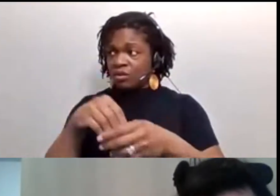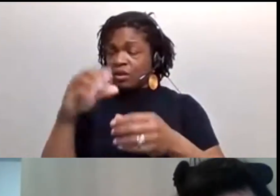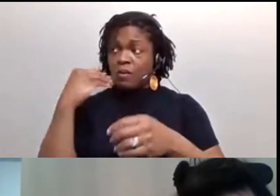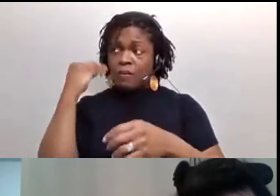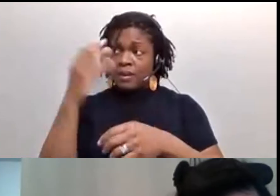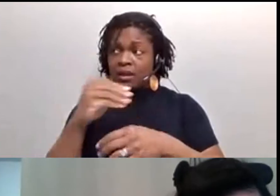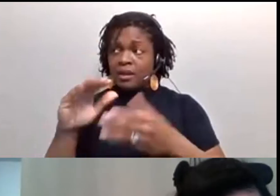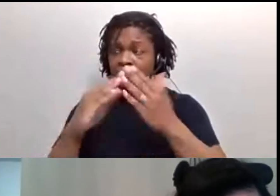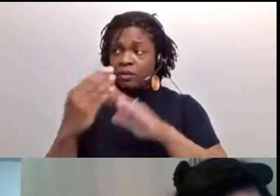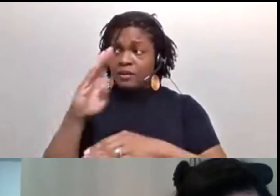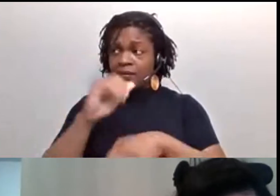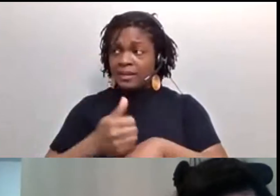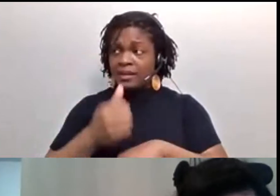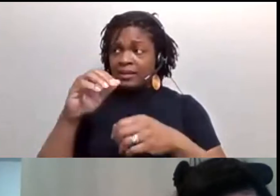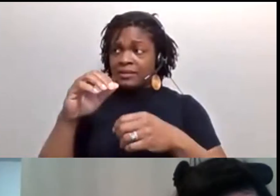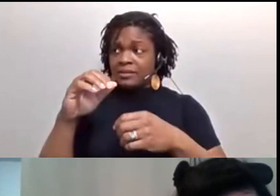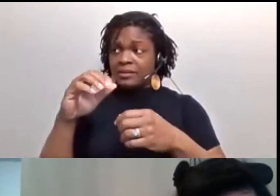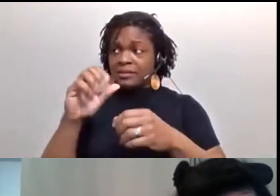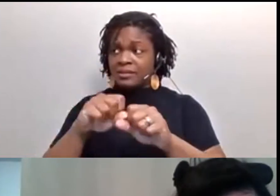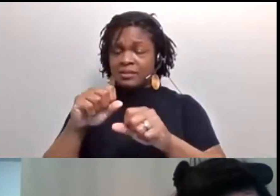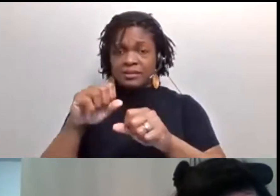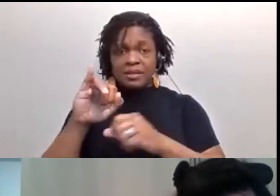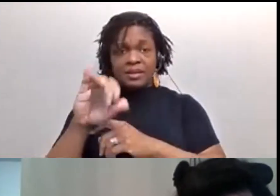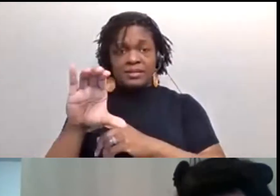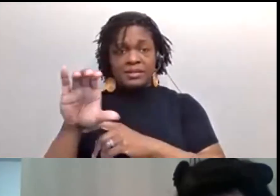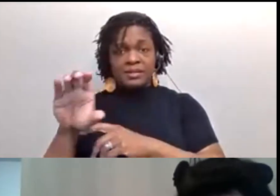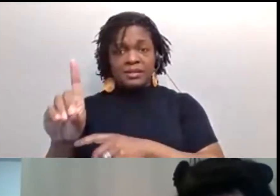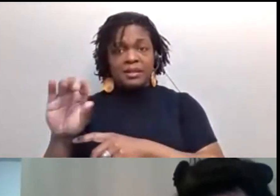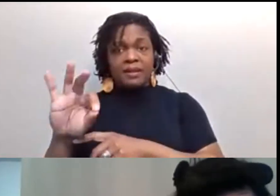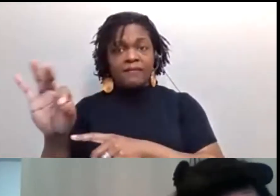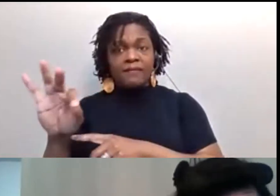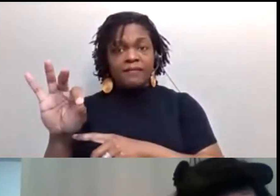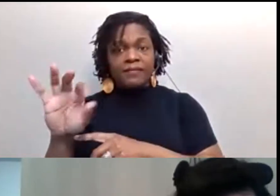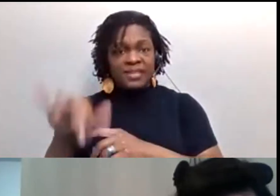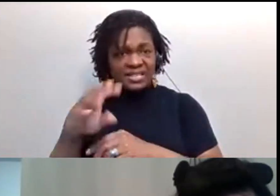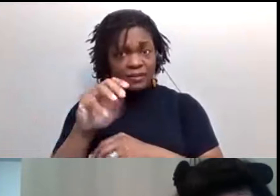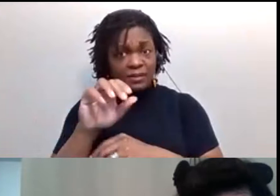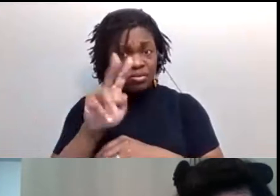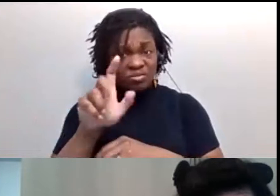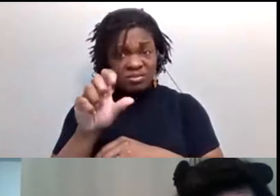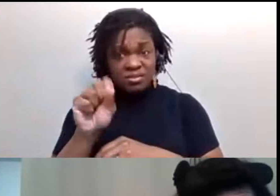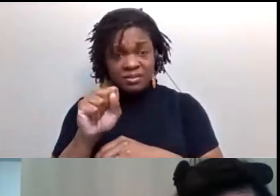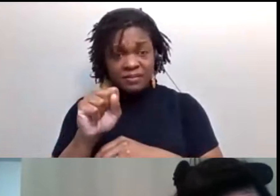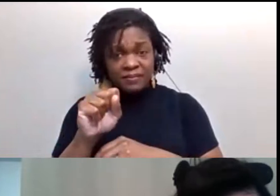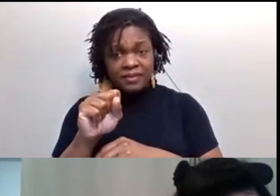and ICF-DDs. Okay, that's what I have in the minutes. Yeah, no, that's Not